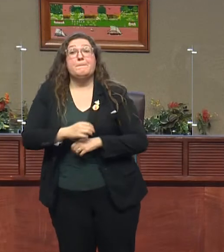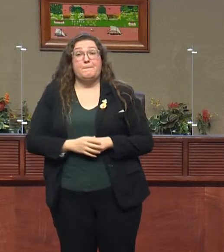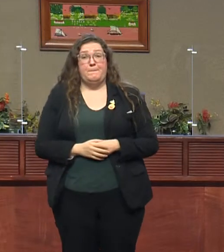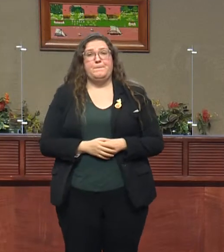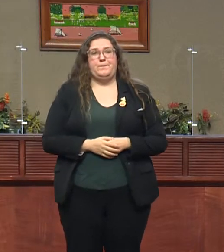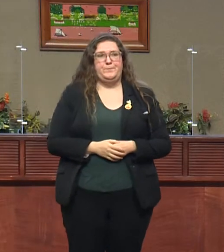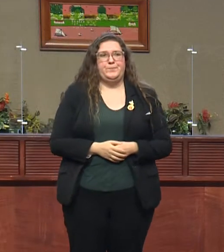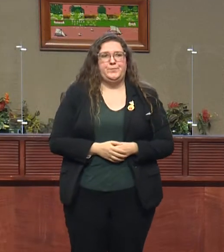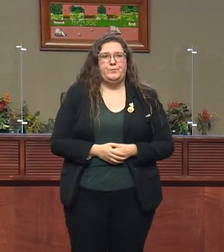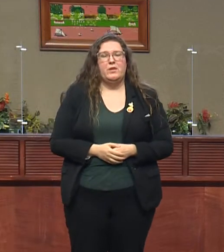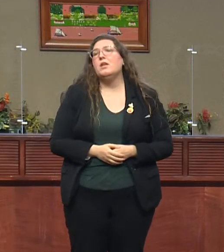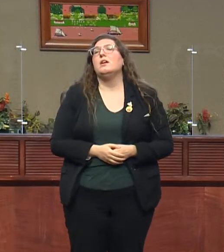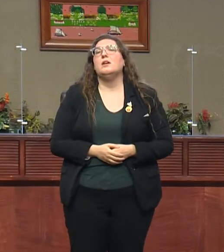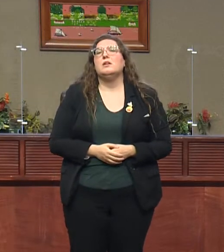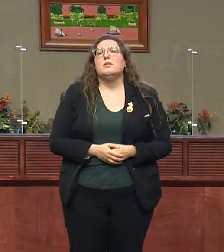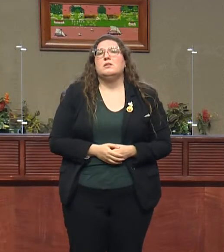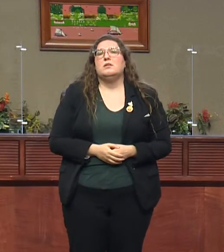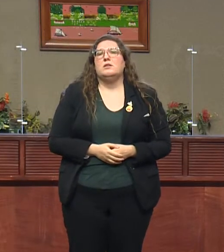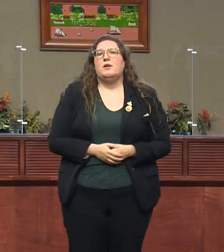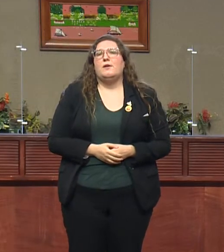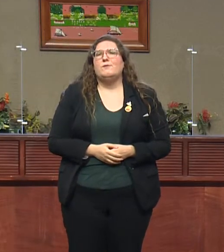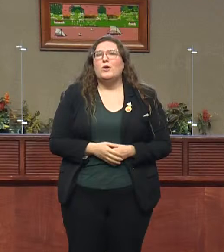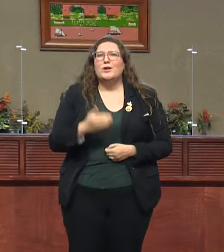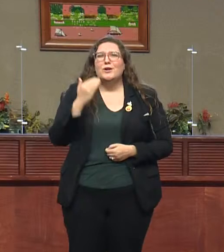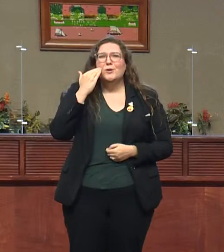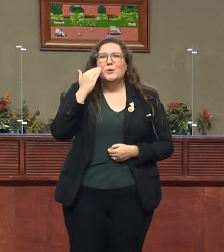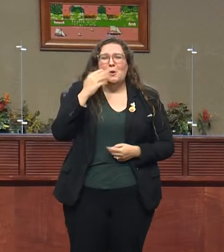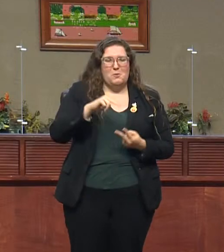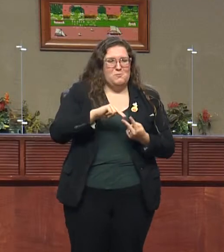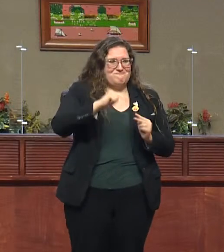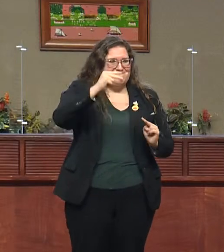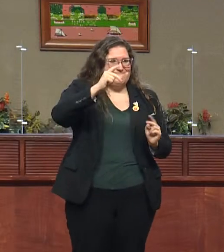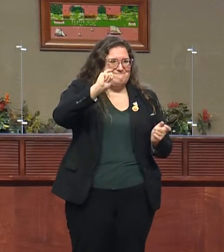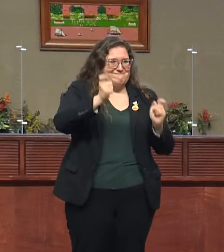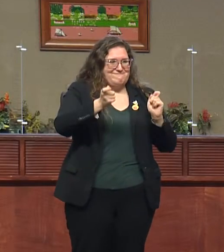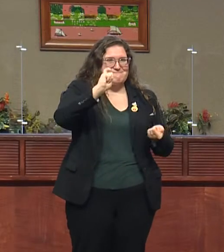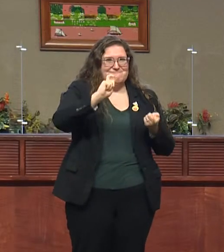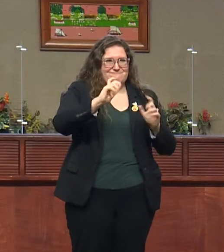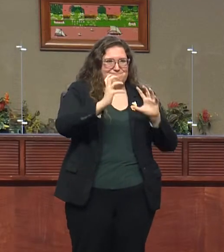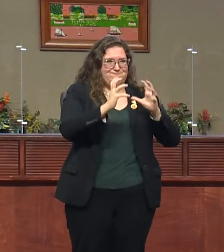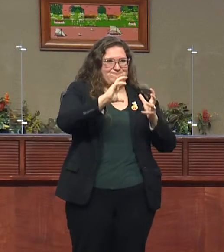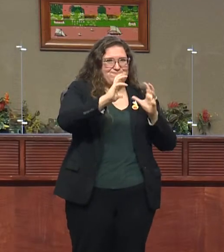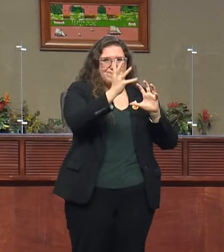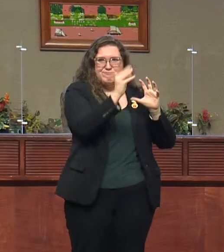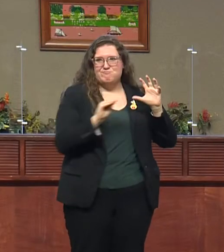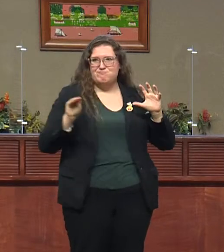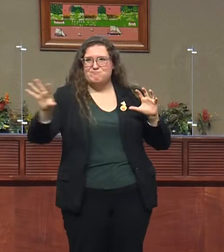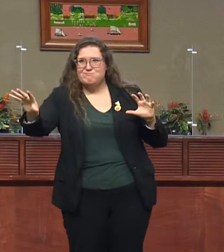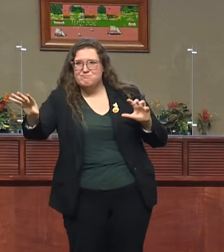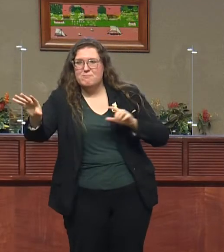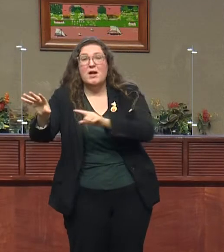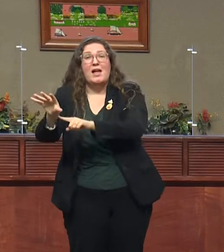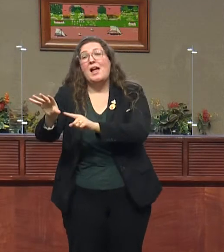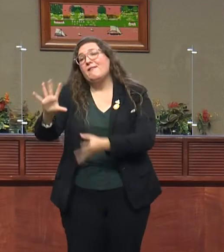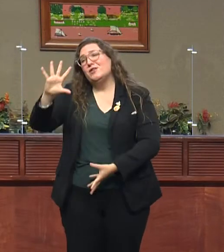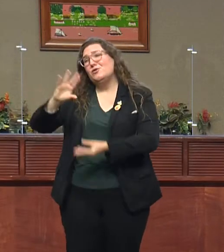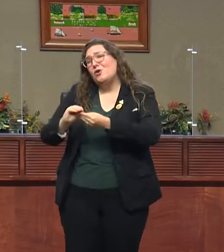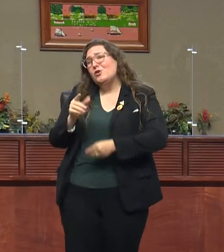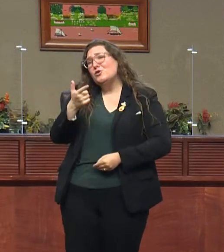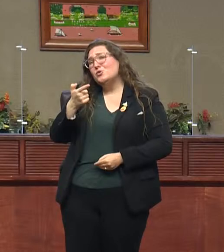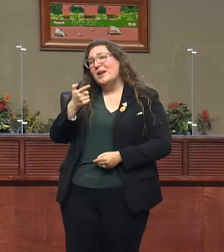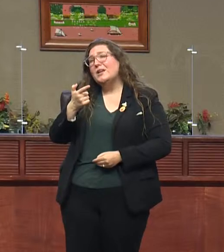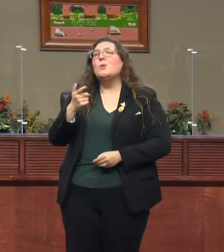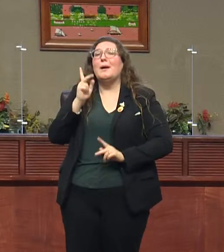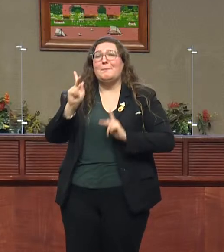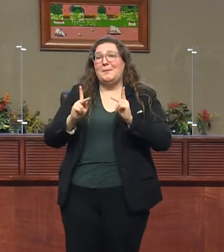our county. For the variant cases, we have continued to be at 21 that have been officially reported, and they